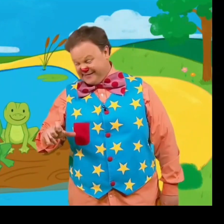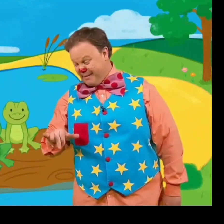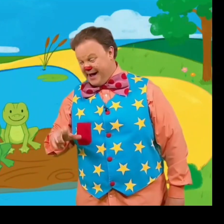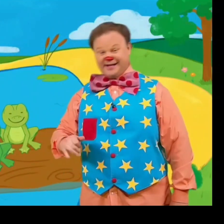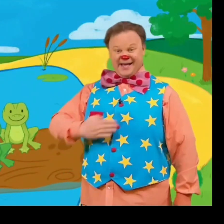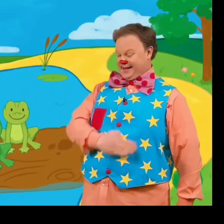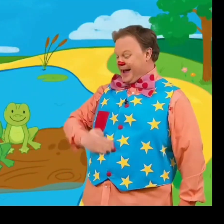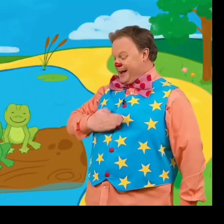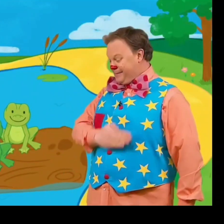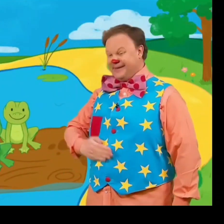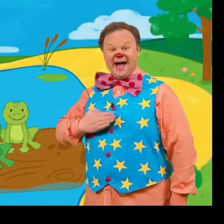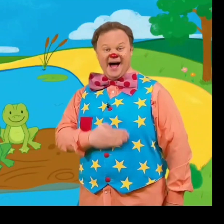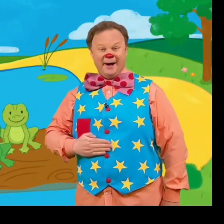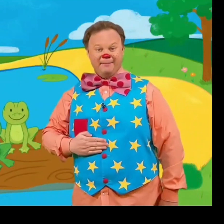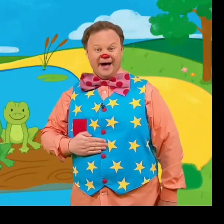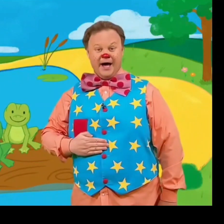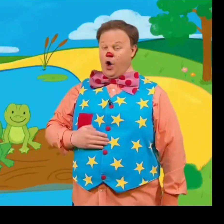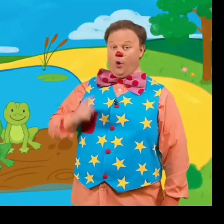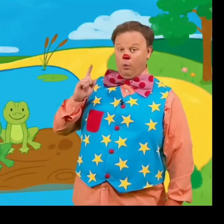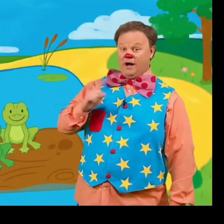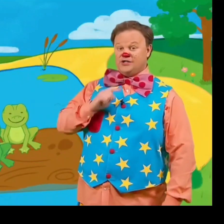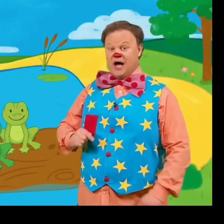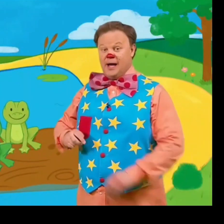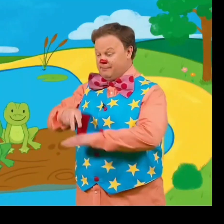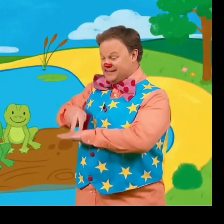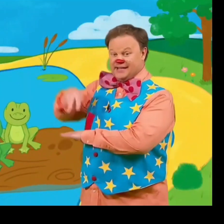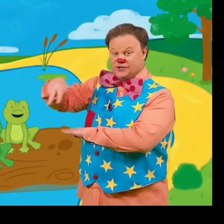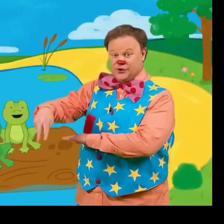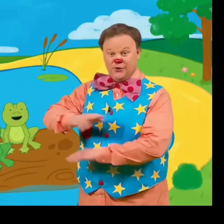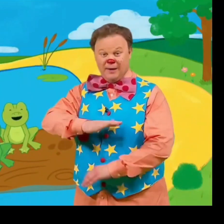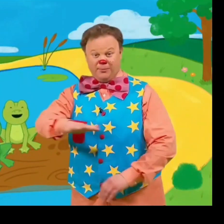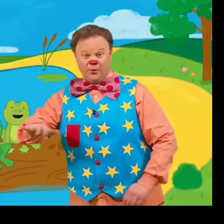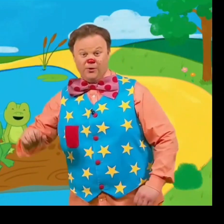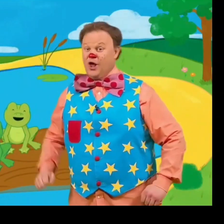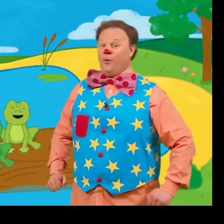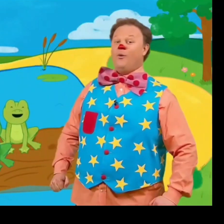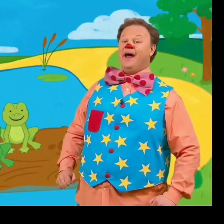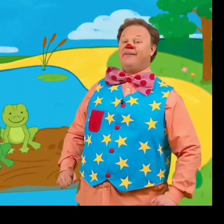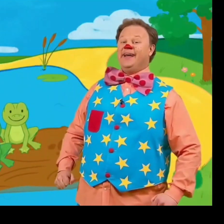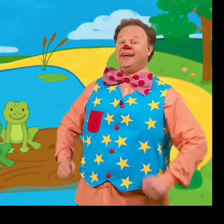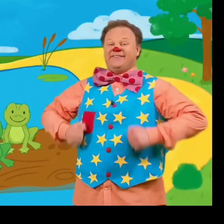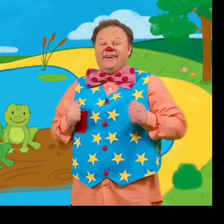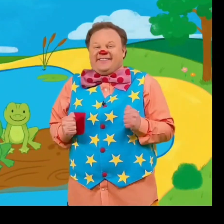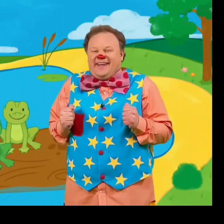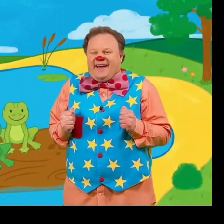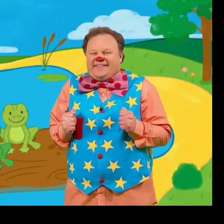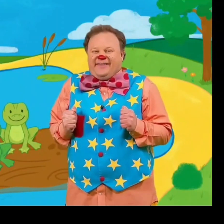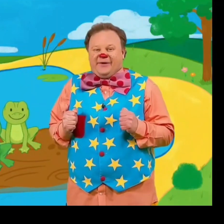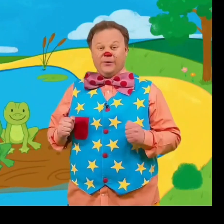delicious bugs. Yum, yum! One jumped into the pool where it was nice and